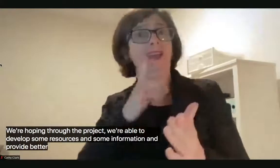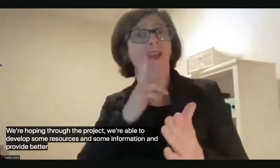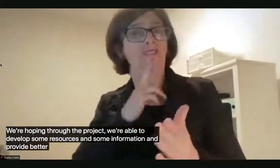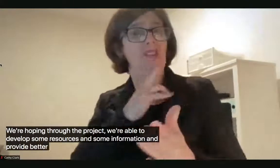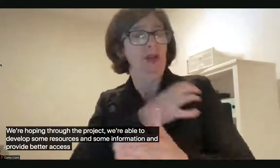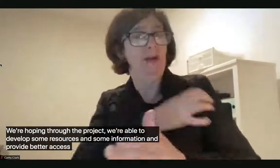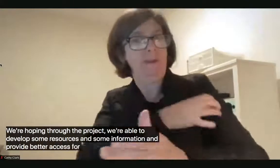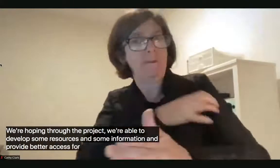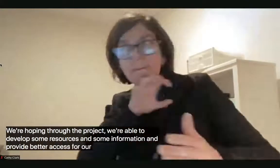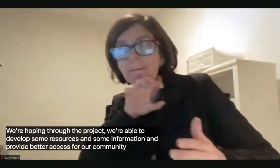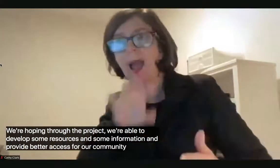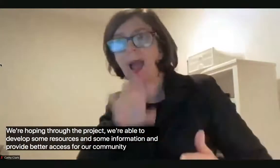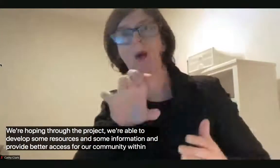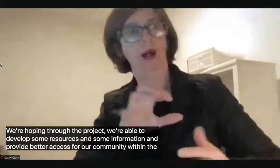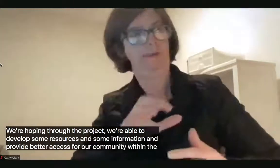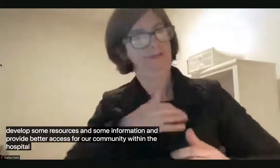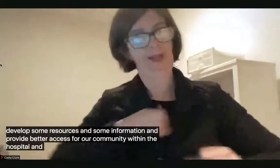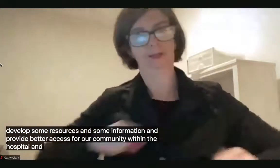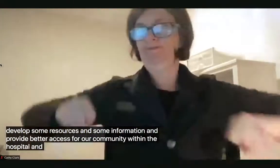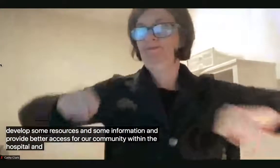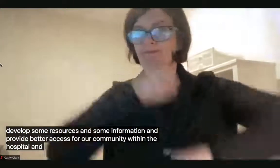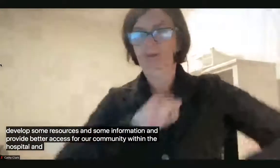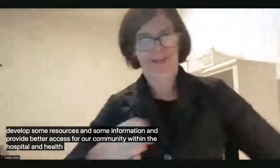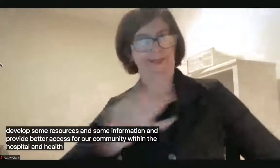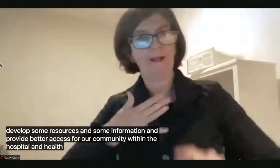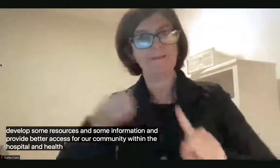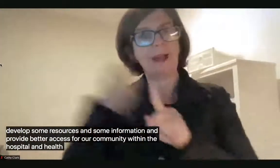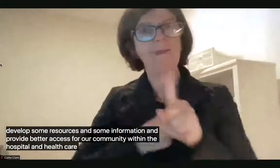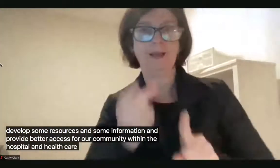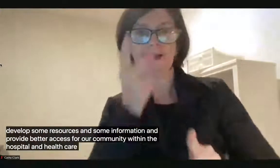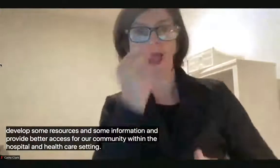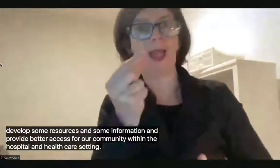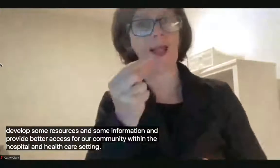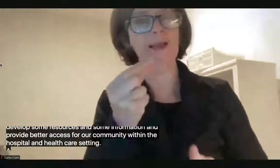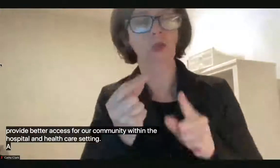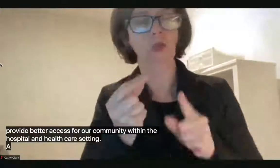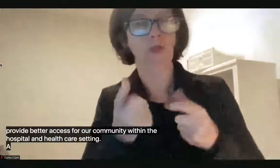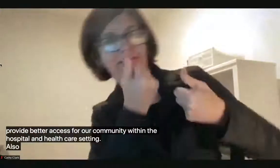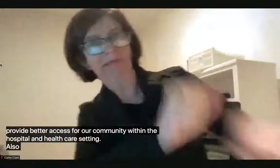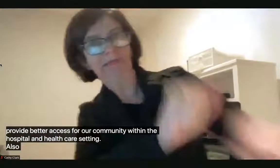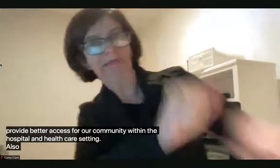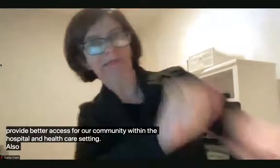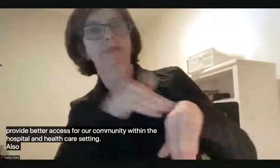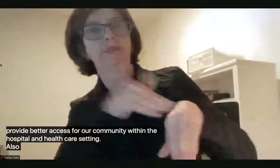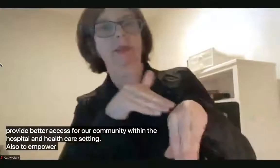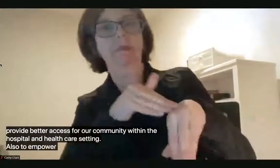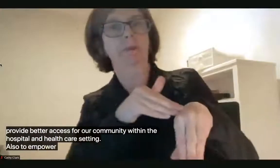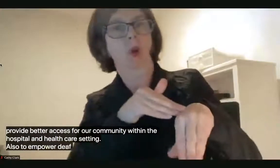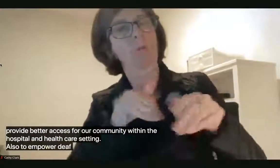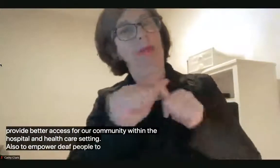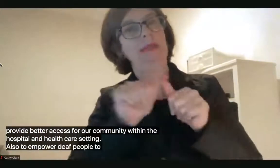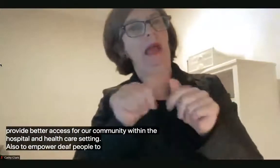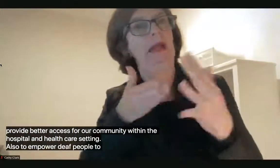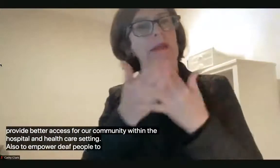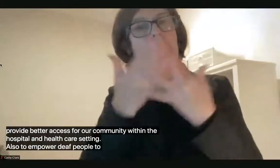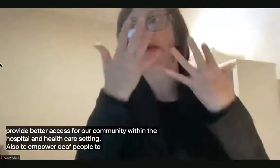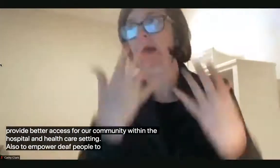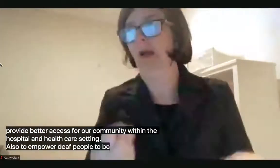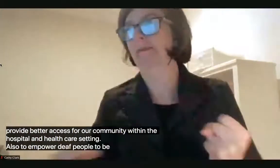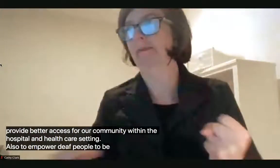setting. Also to empower deaf people to be able to self-advocate and navigate any